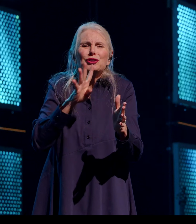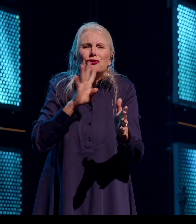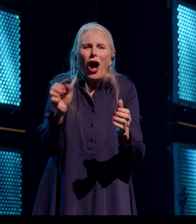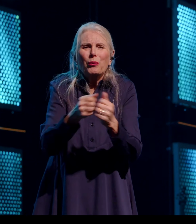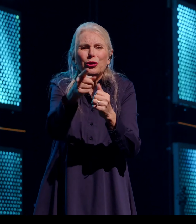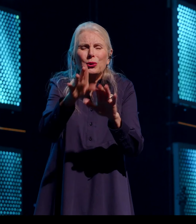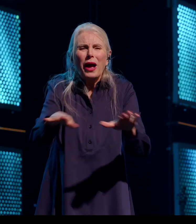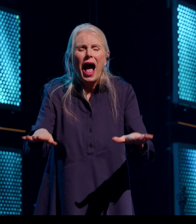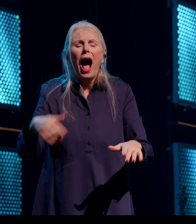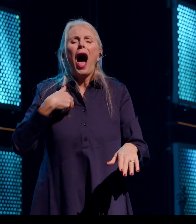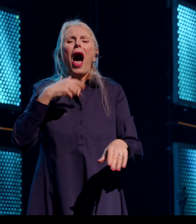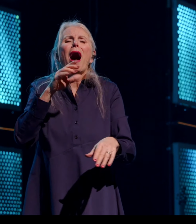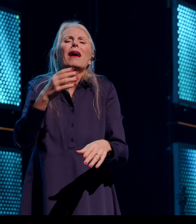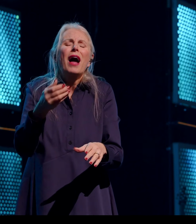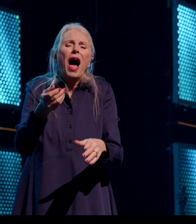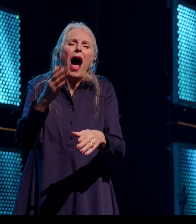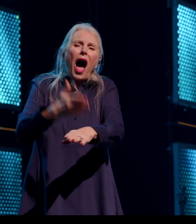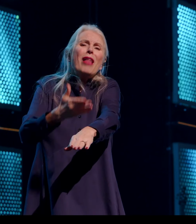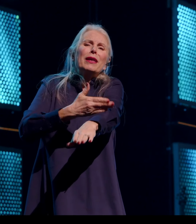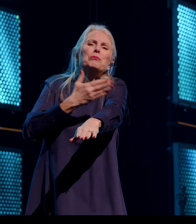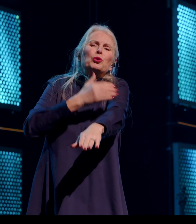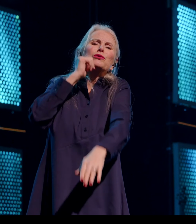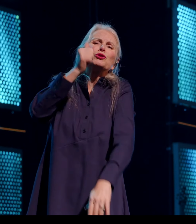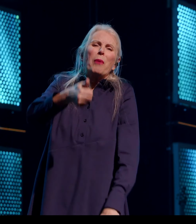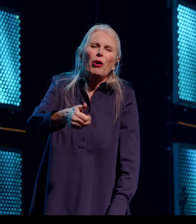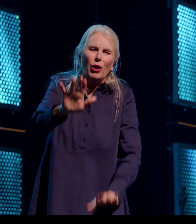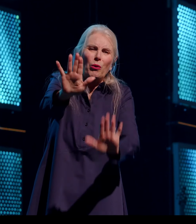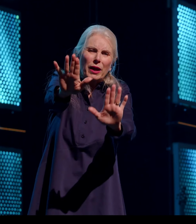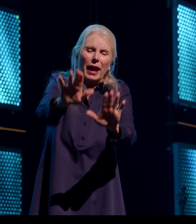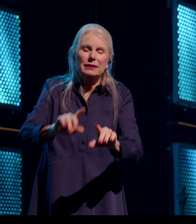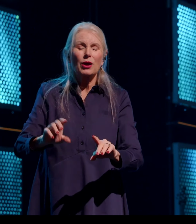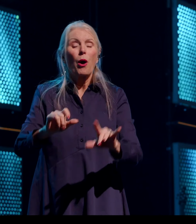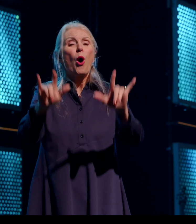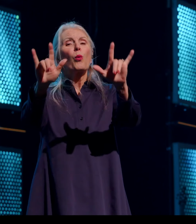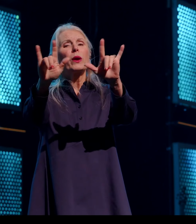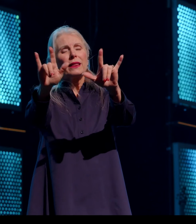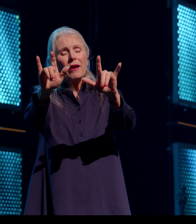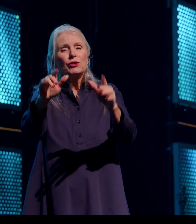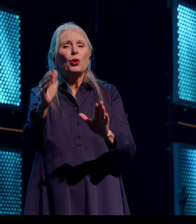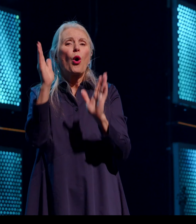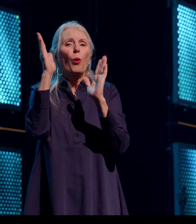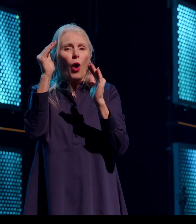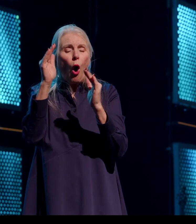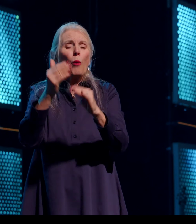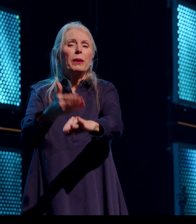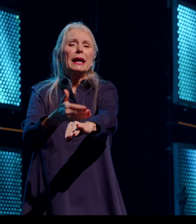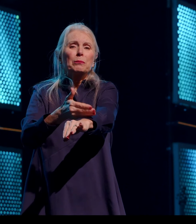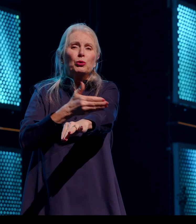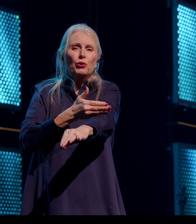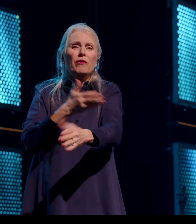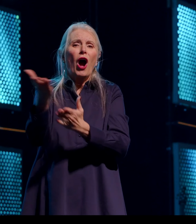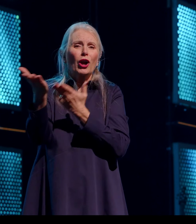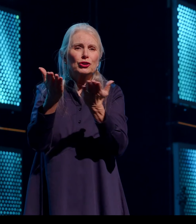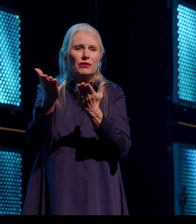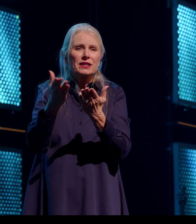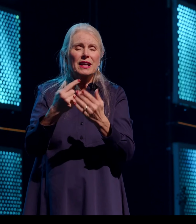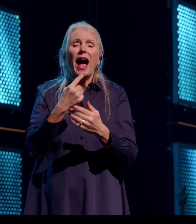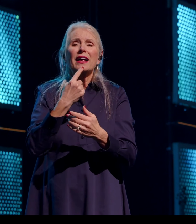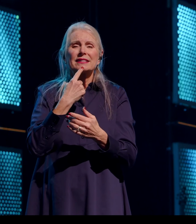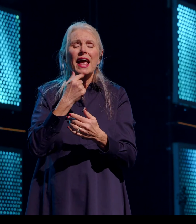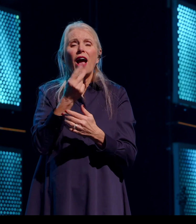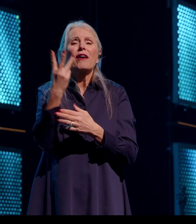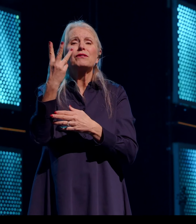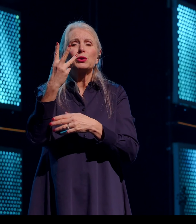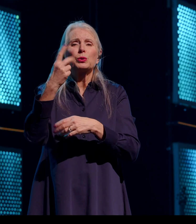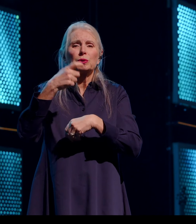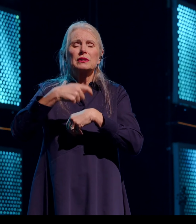we'll work on it for better tomorrow. Okay. We love you. We hope these things will only improve our services. And I'll say this a couple times a year now,